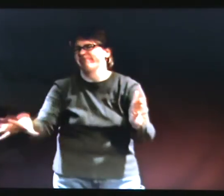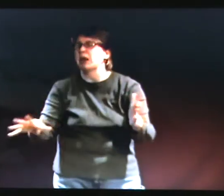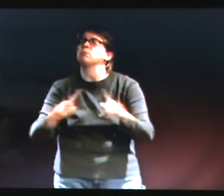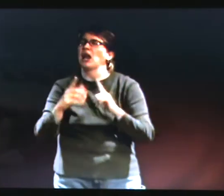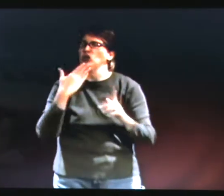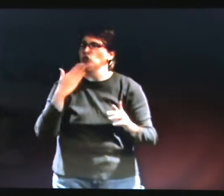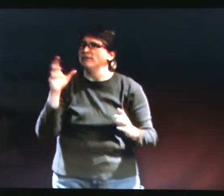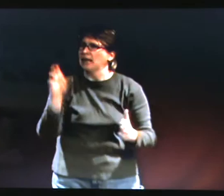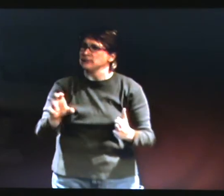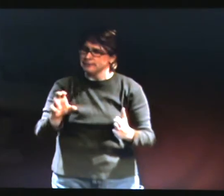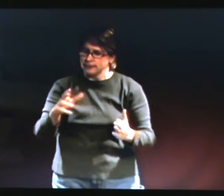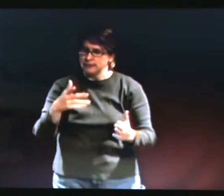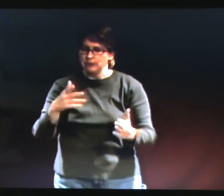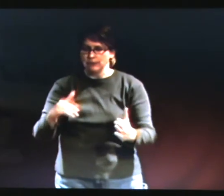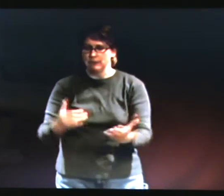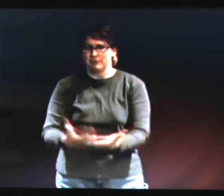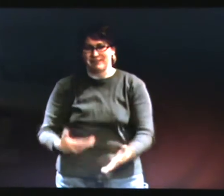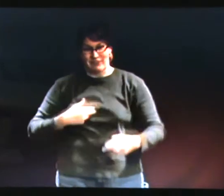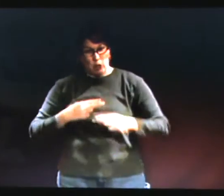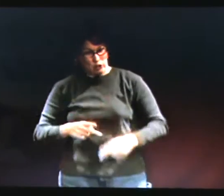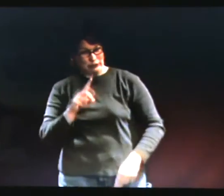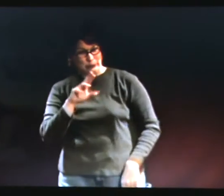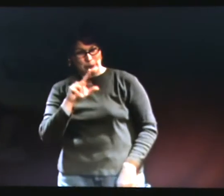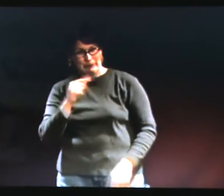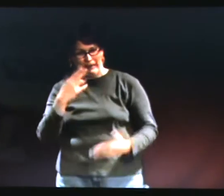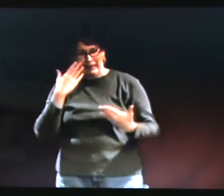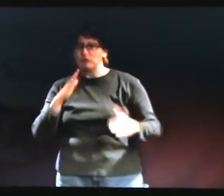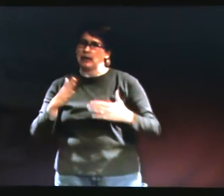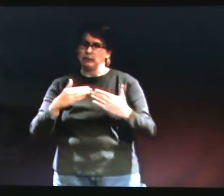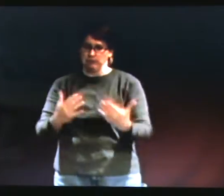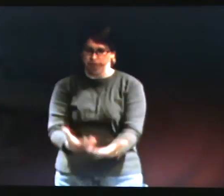bag. It's expensive, but it's good to buy.